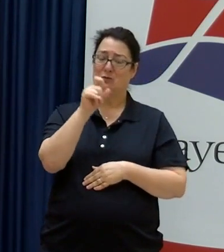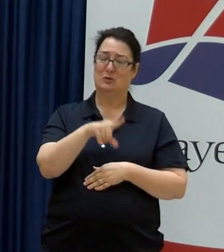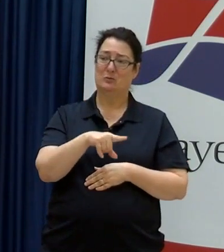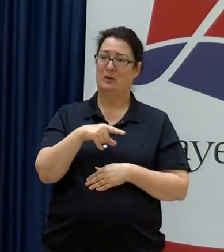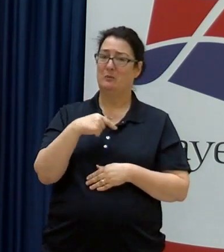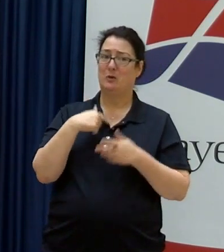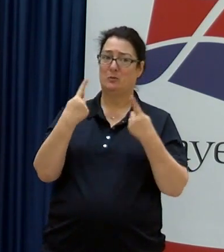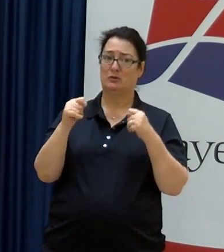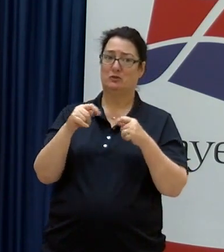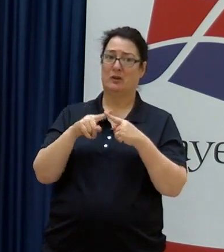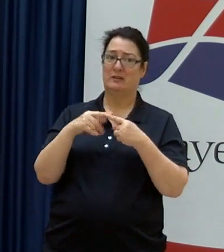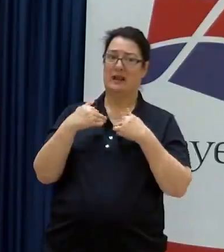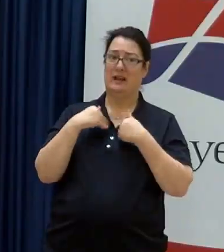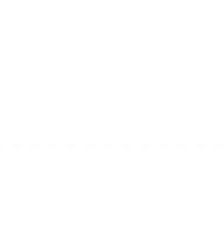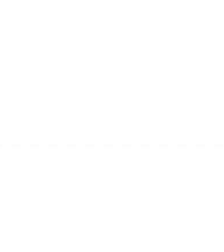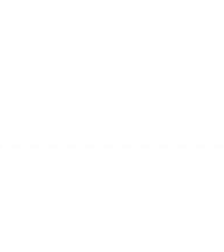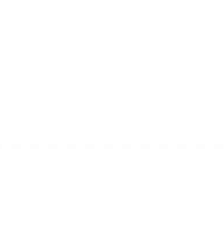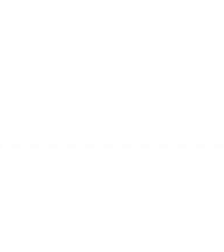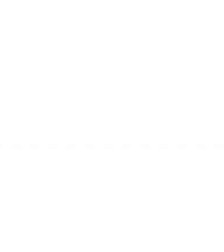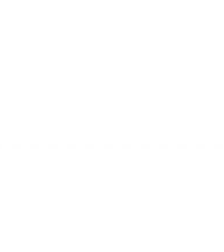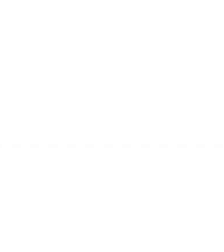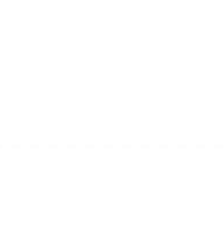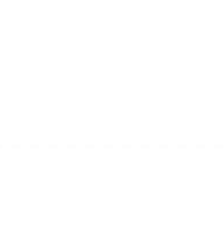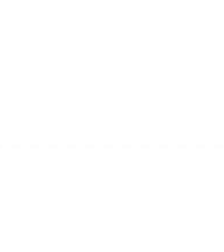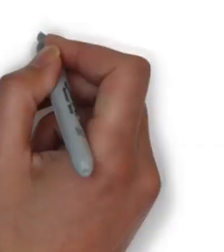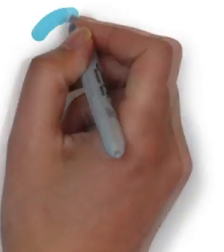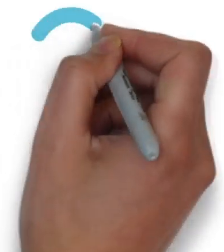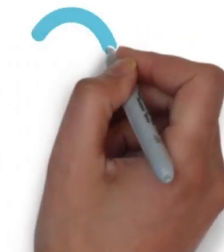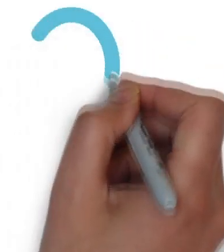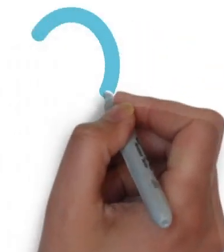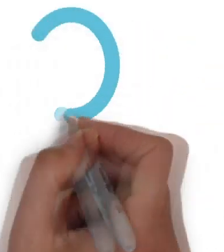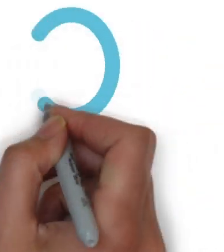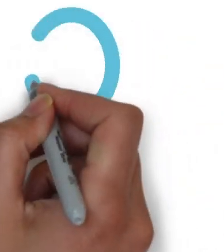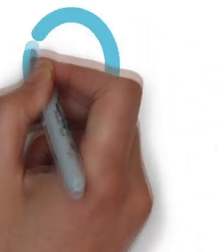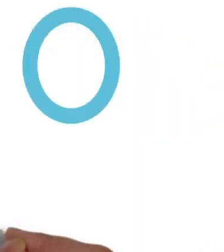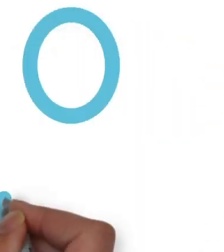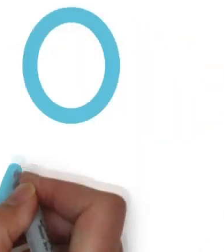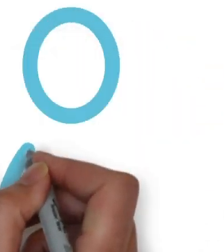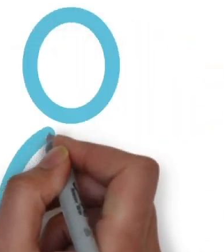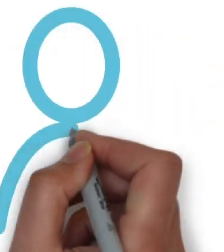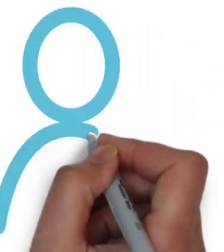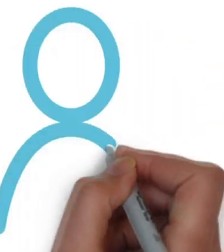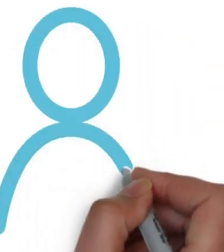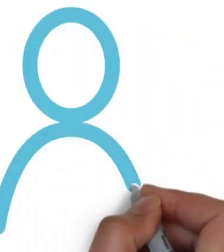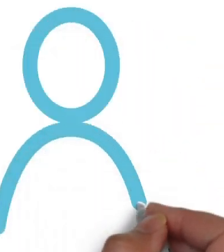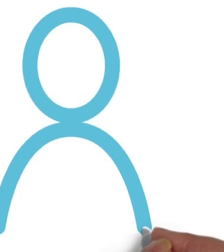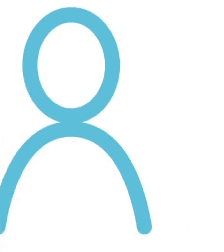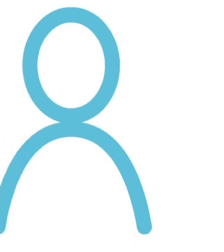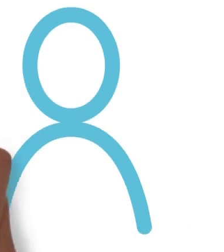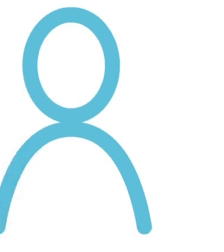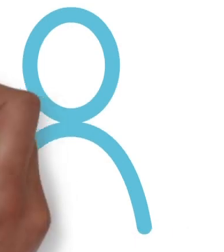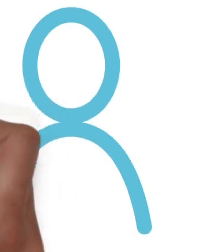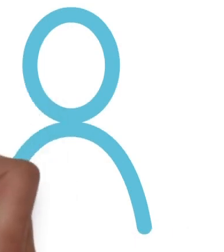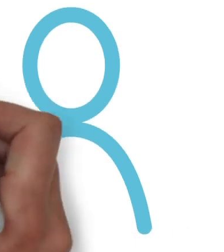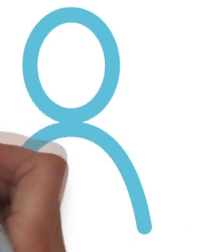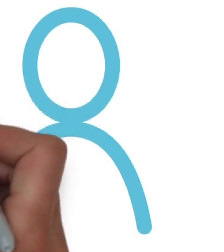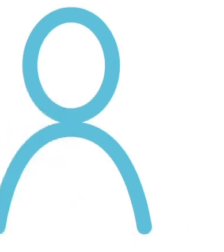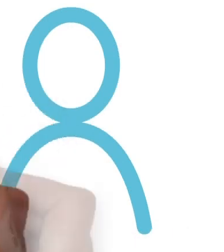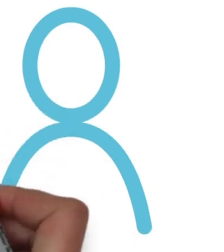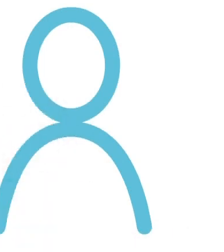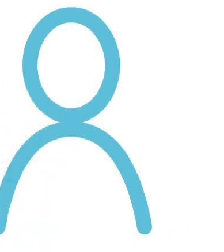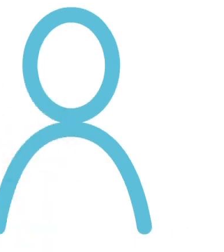get Dr. Stefanski here on Thursday. Guillory says in order to make it to phase two, the people of Acadiana need to do their part to stop the